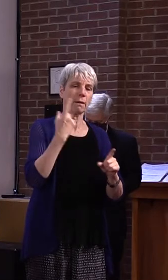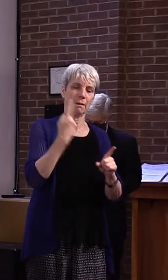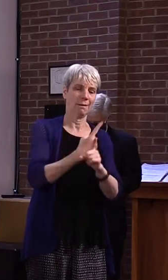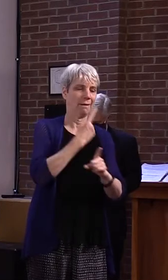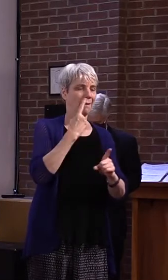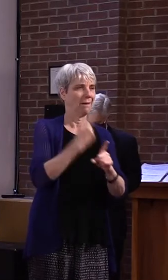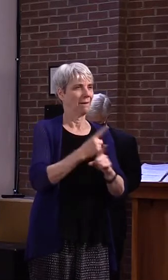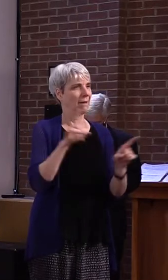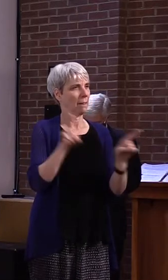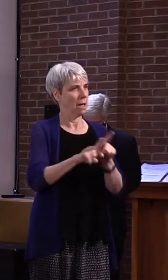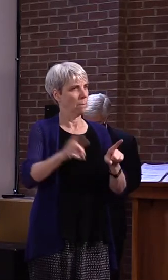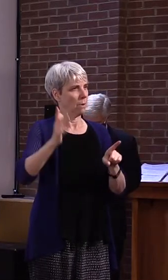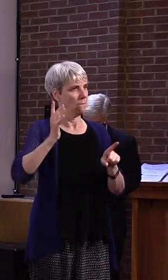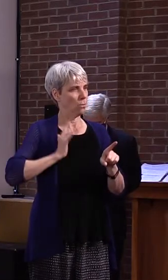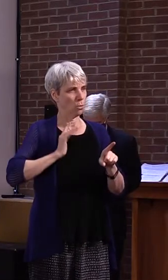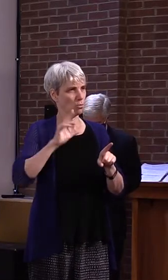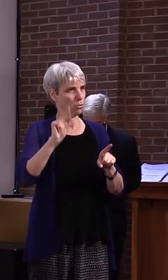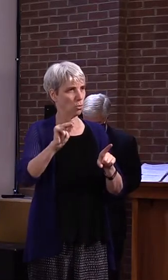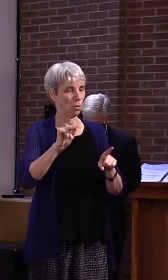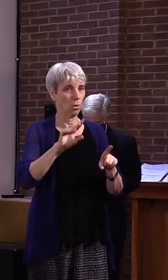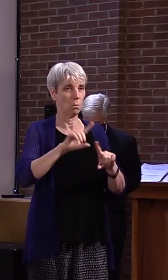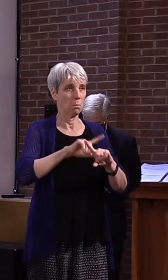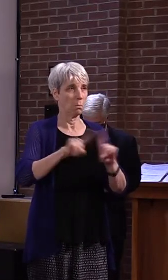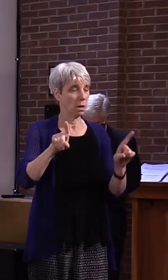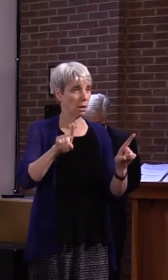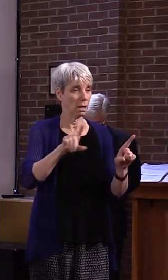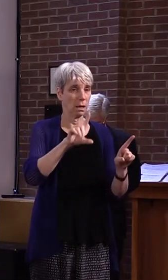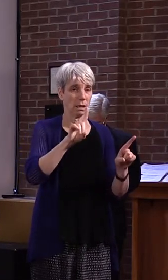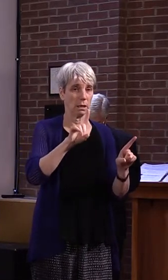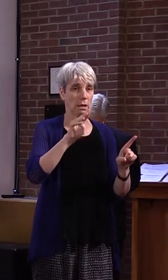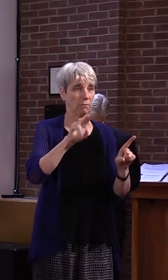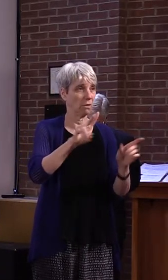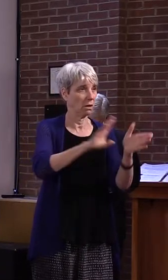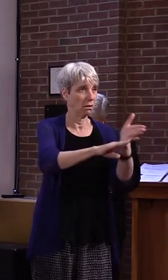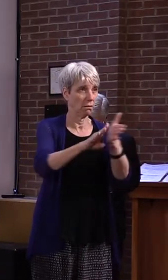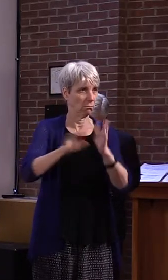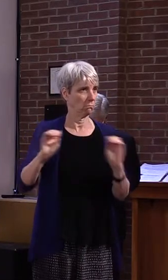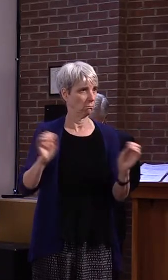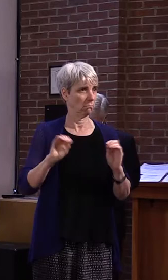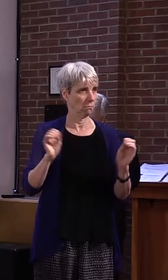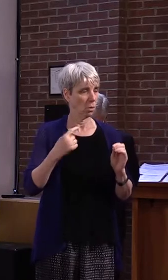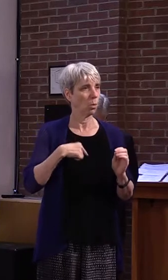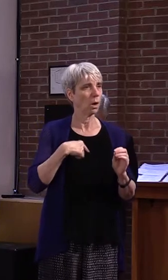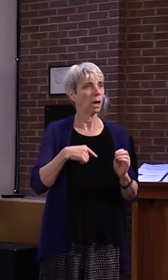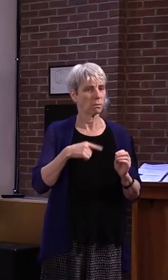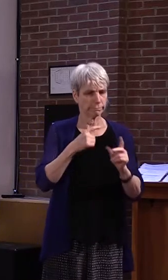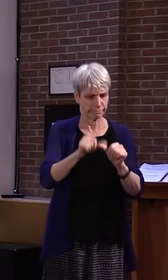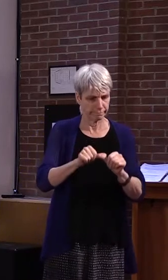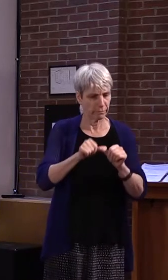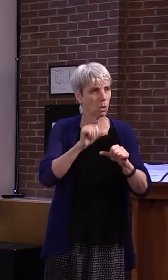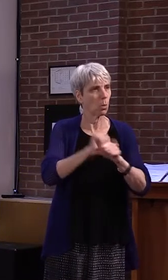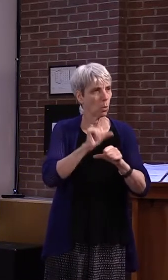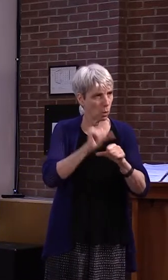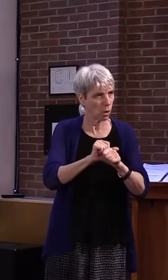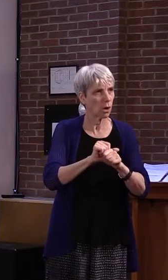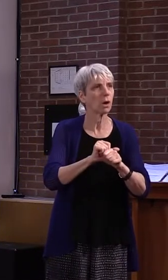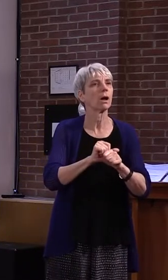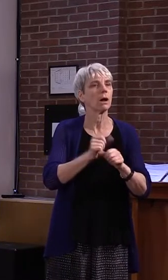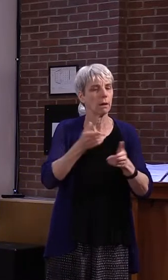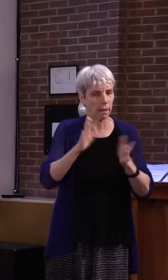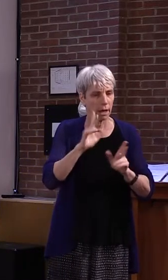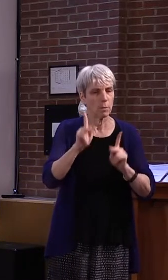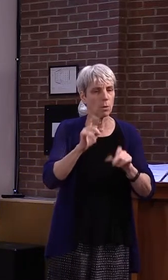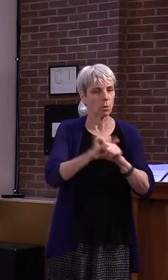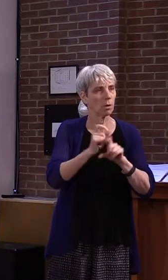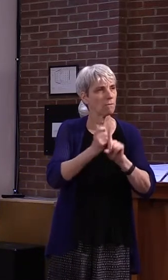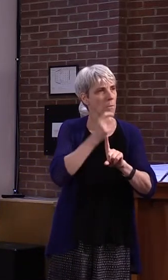sense, but we have never stopped working. I mean, we've done it remotely, and we've just been doing it in a different way. So